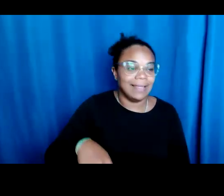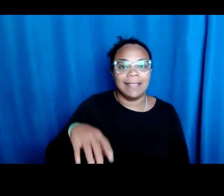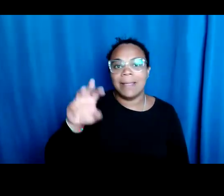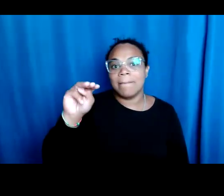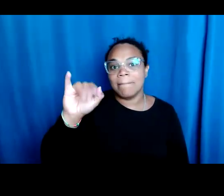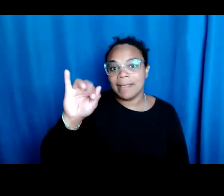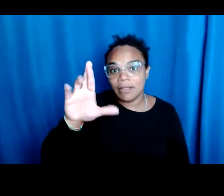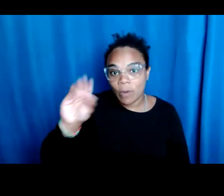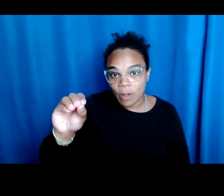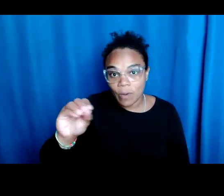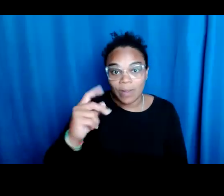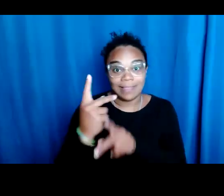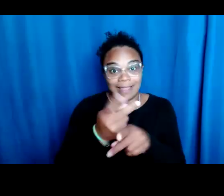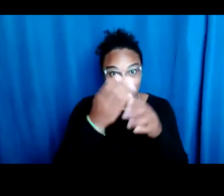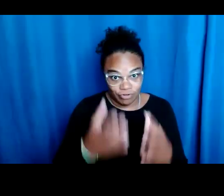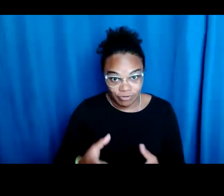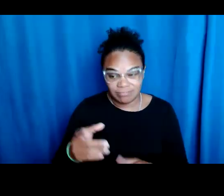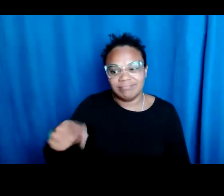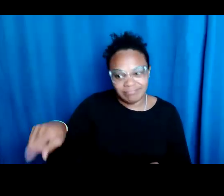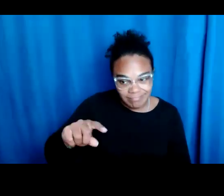their objectives are different.